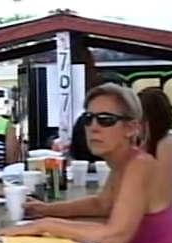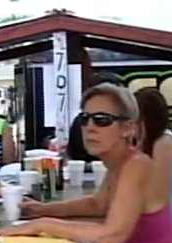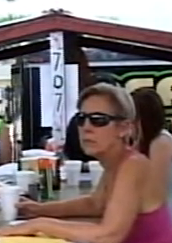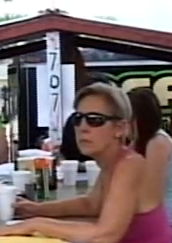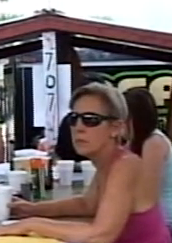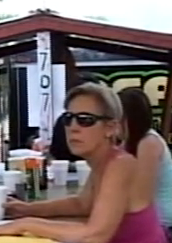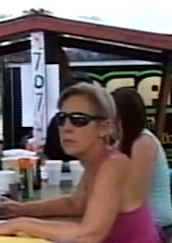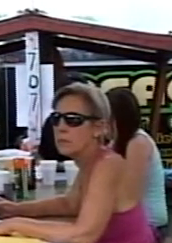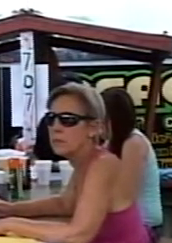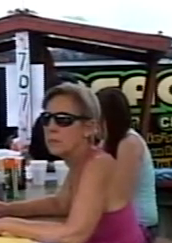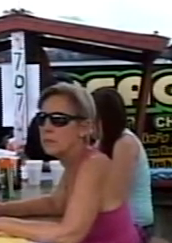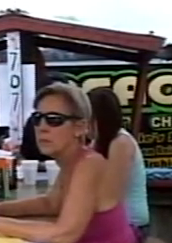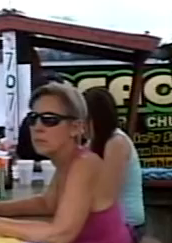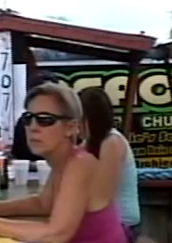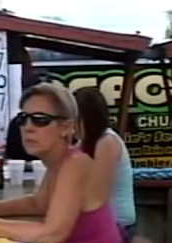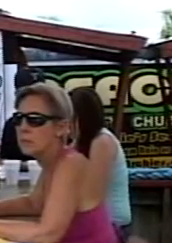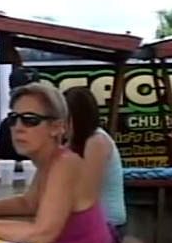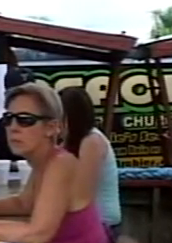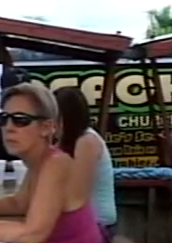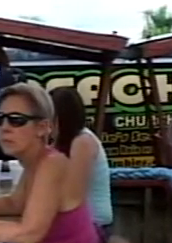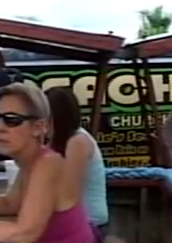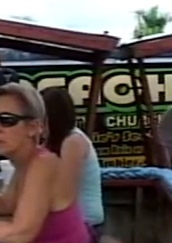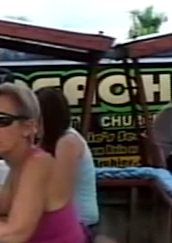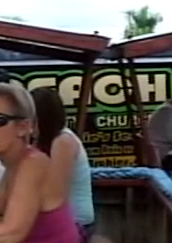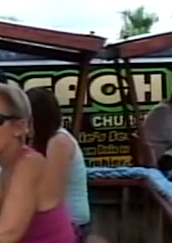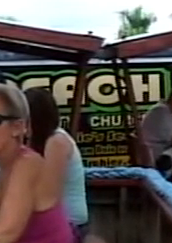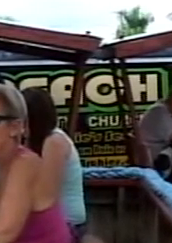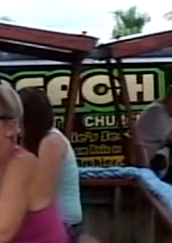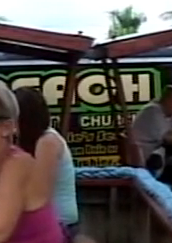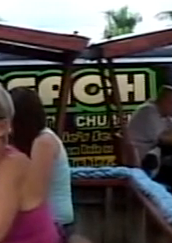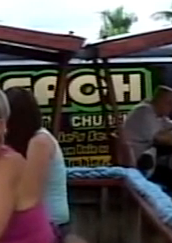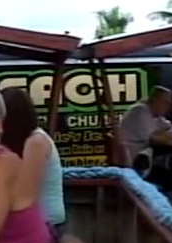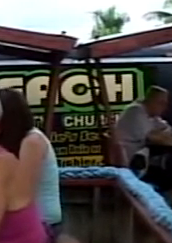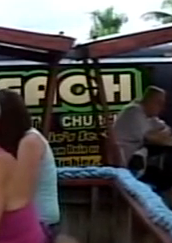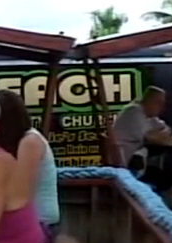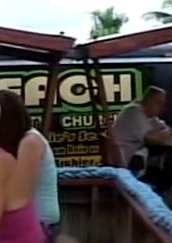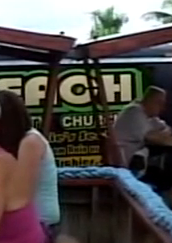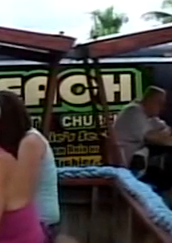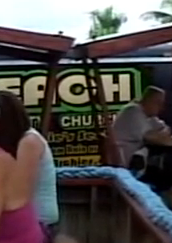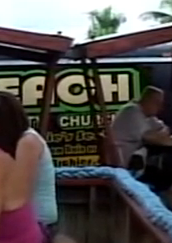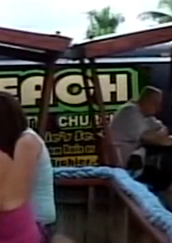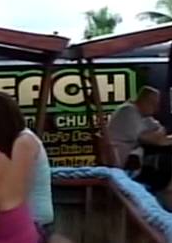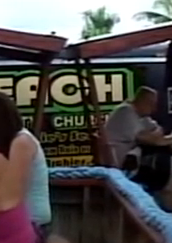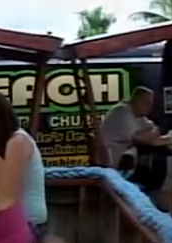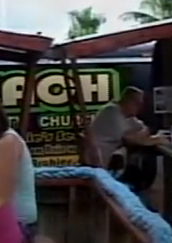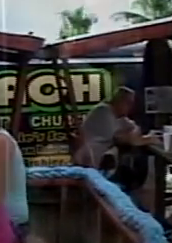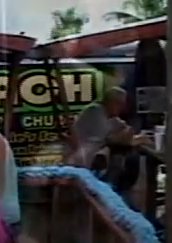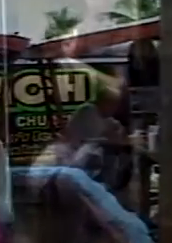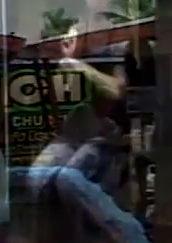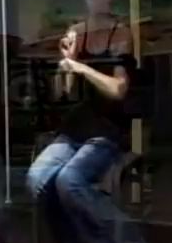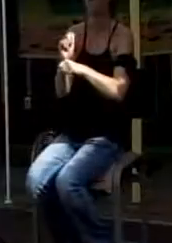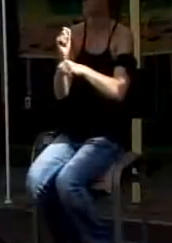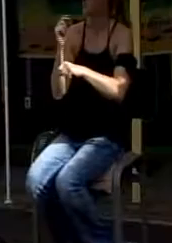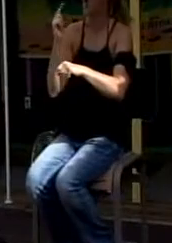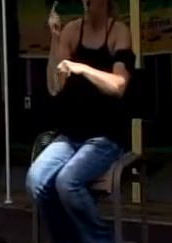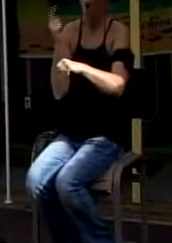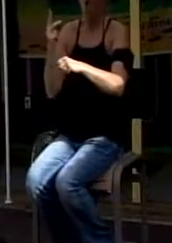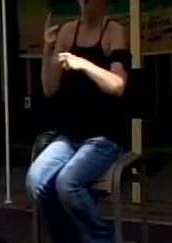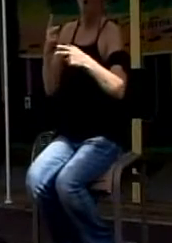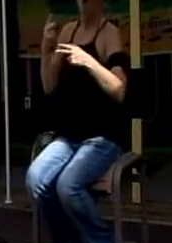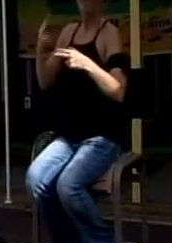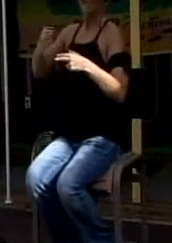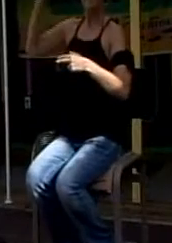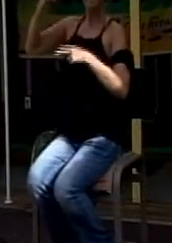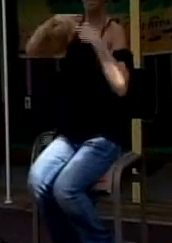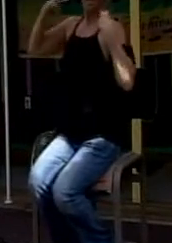places in the temple, and only the high priest once a year could go have contact, unless at certain times